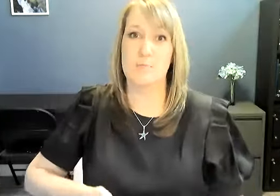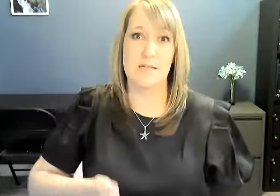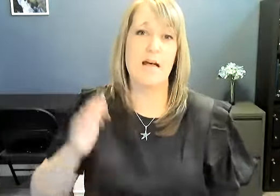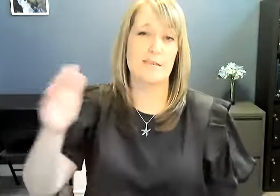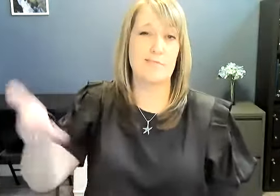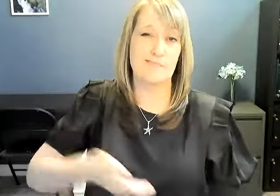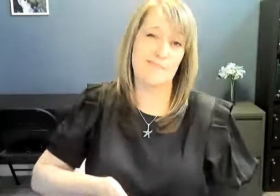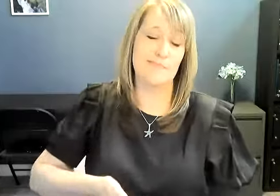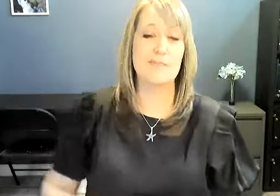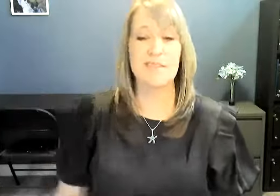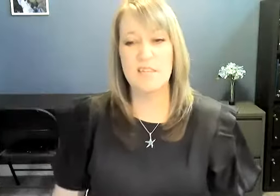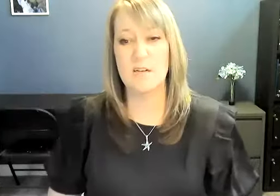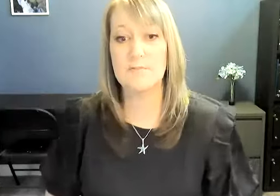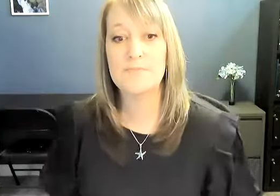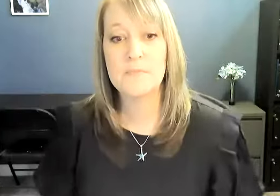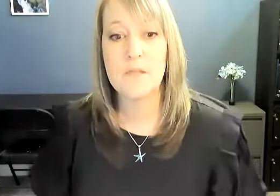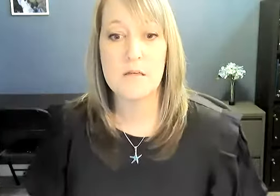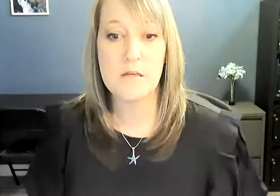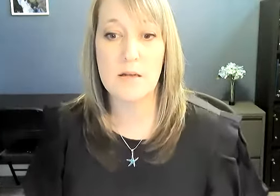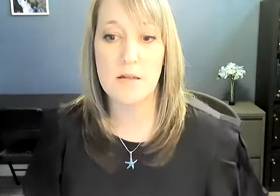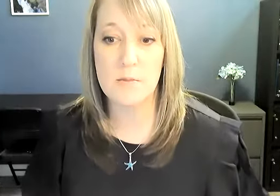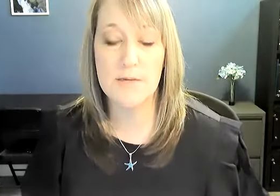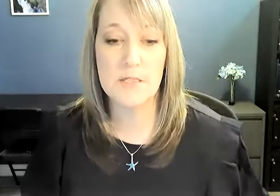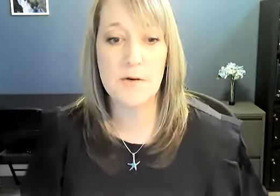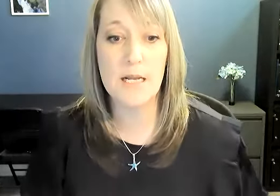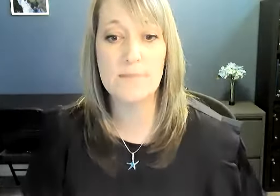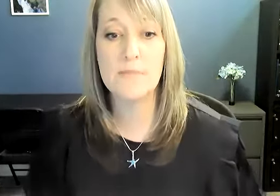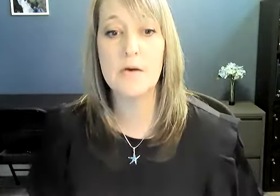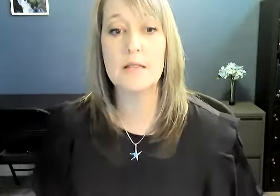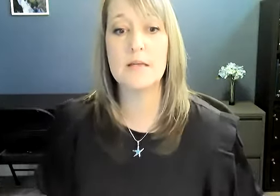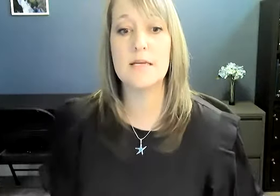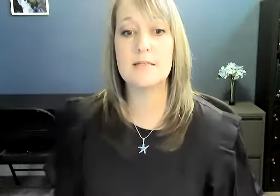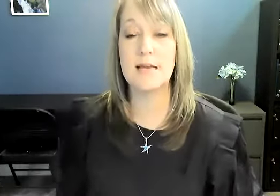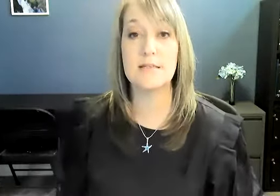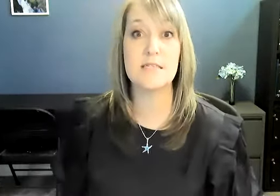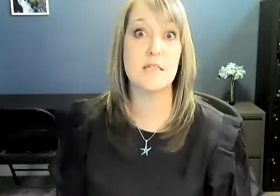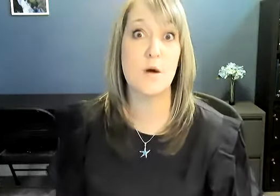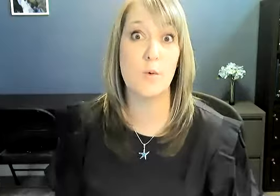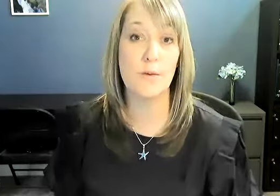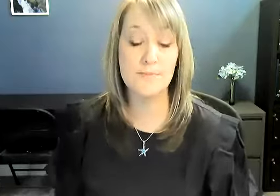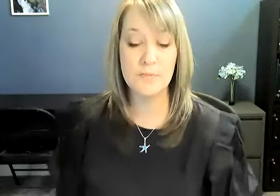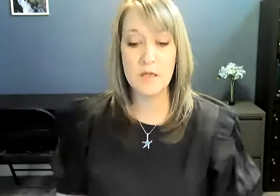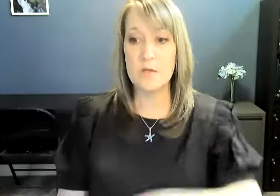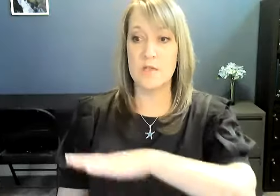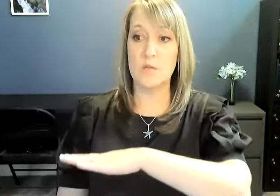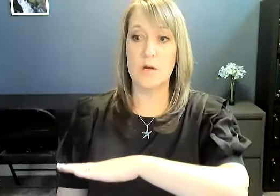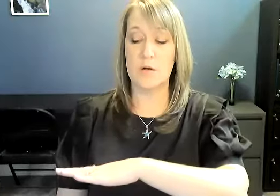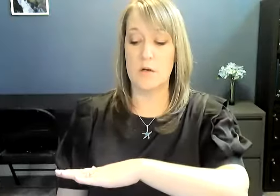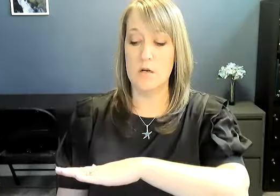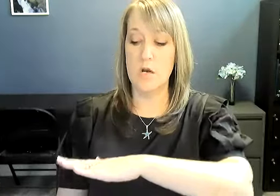to class. So it's got a little bit of a different meaning. All right, the next sign is slow. So you want your